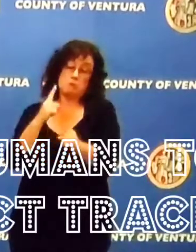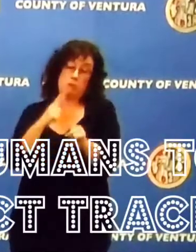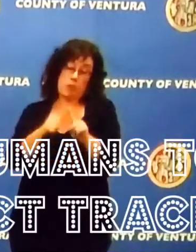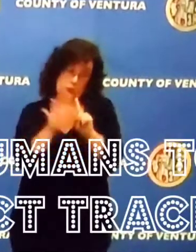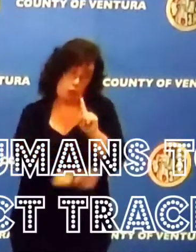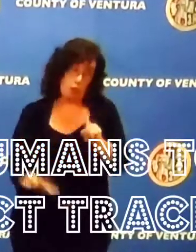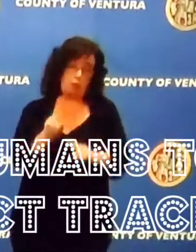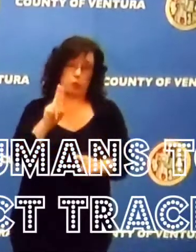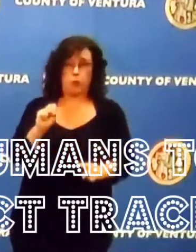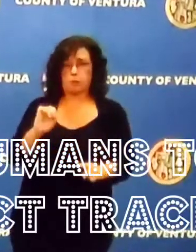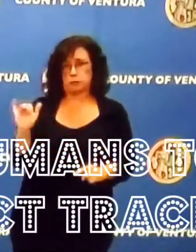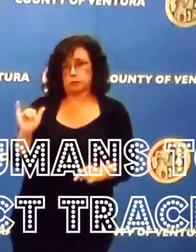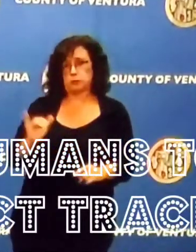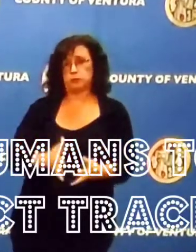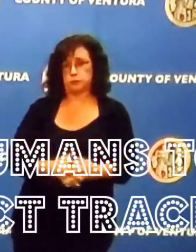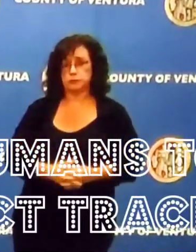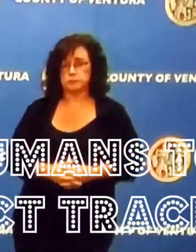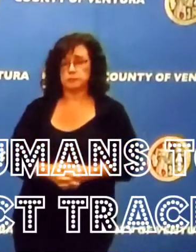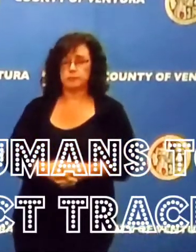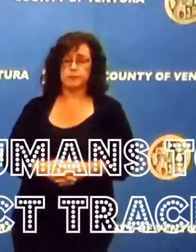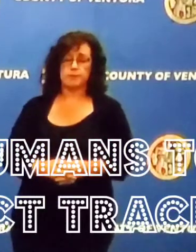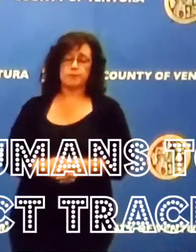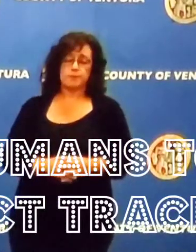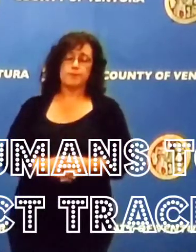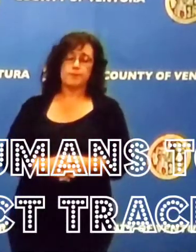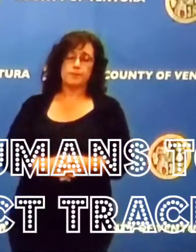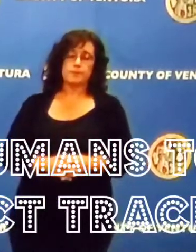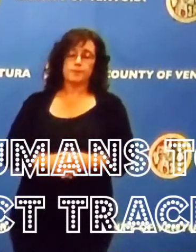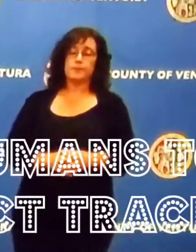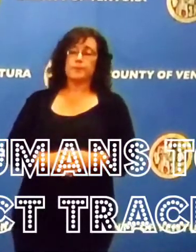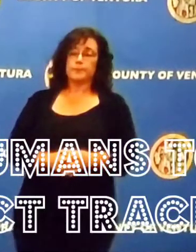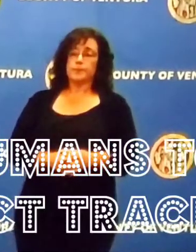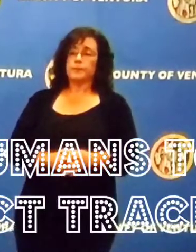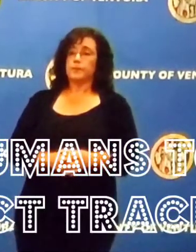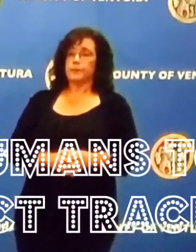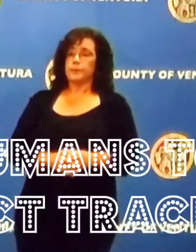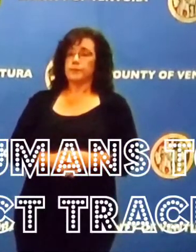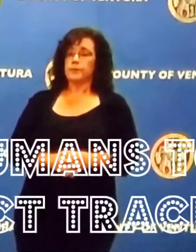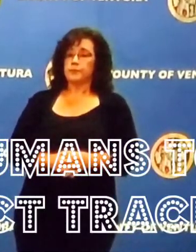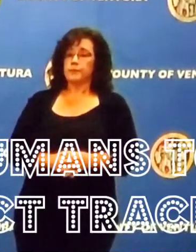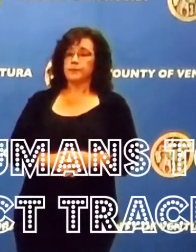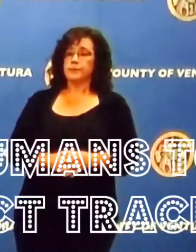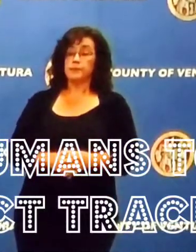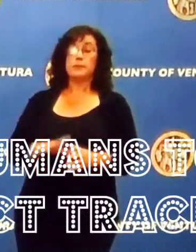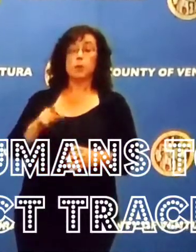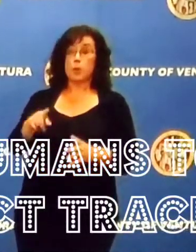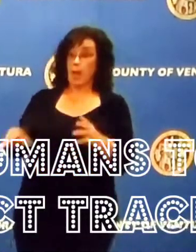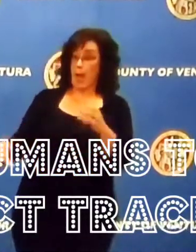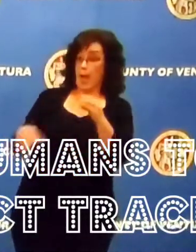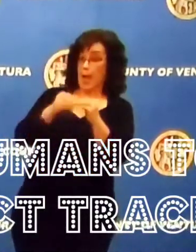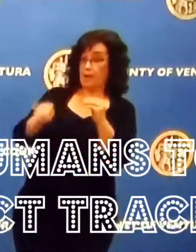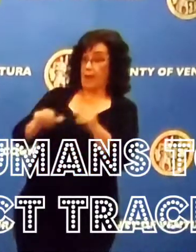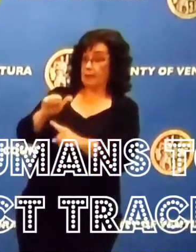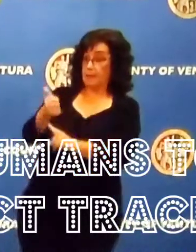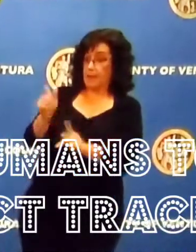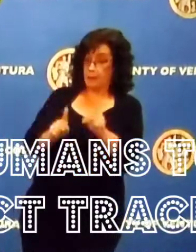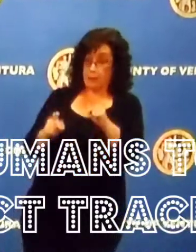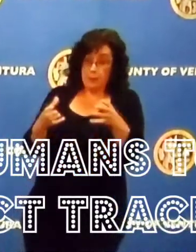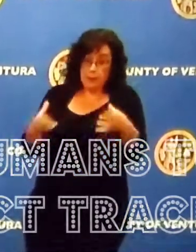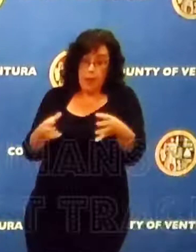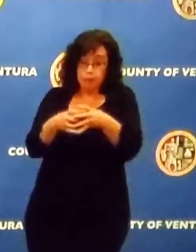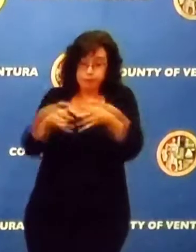We will be giving intensive training to these people, training not only